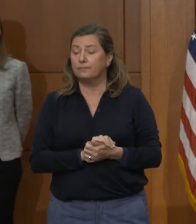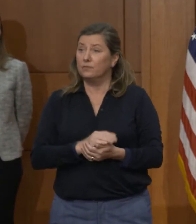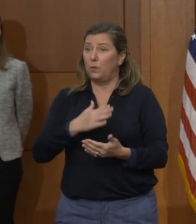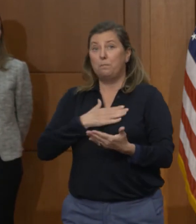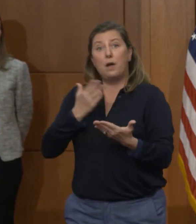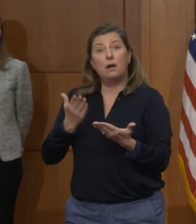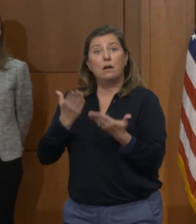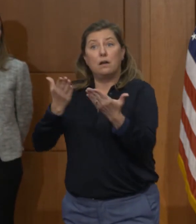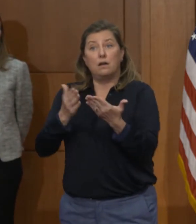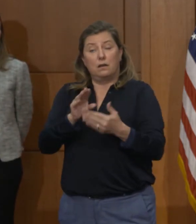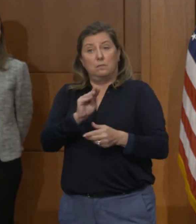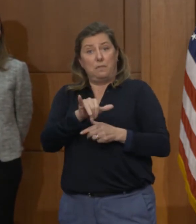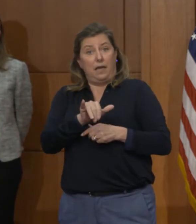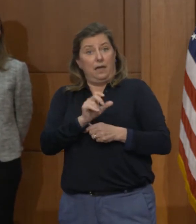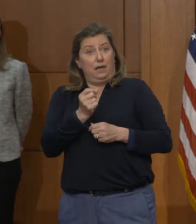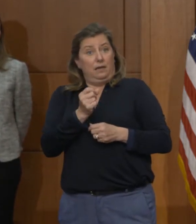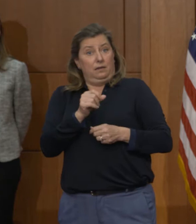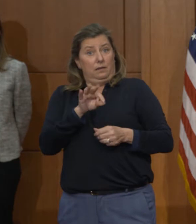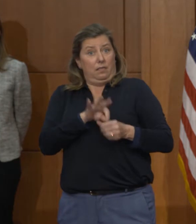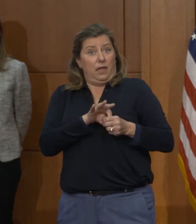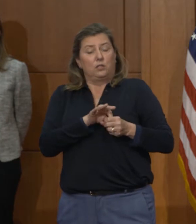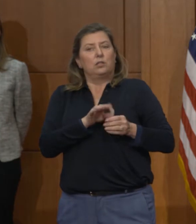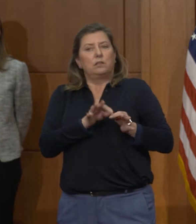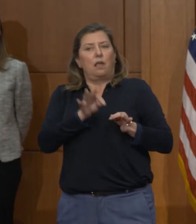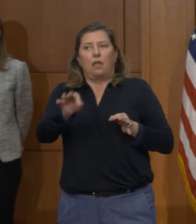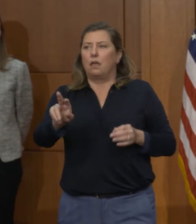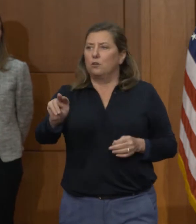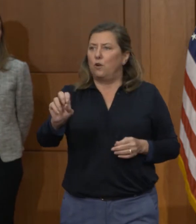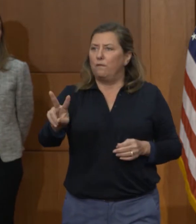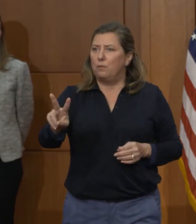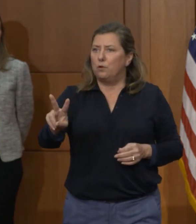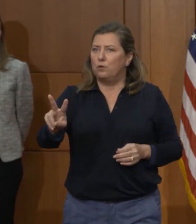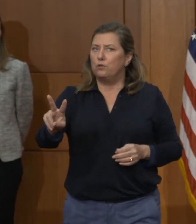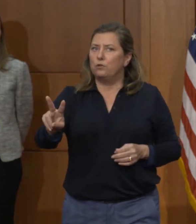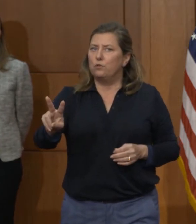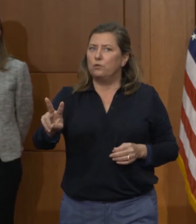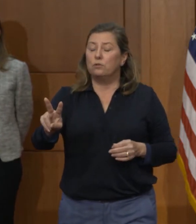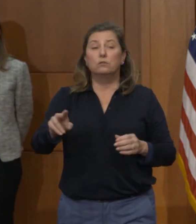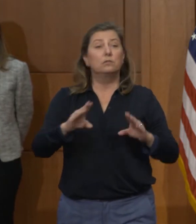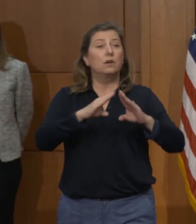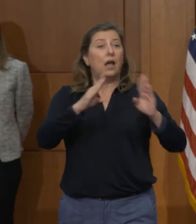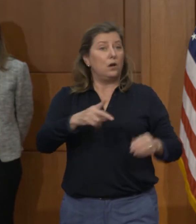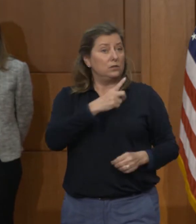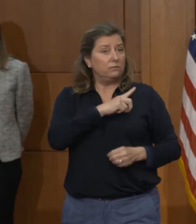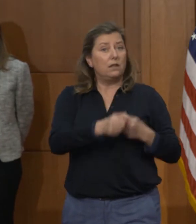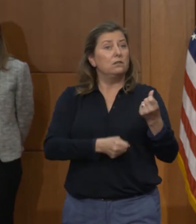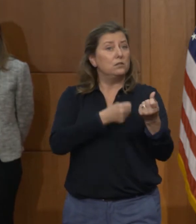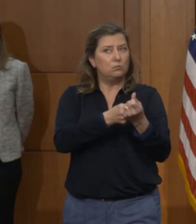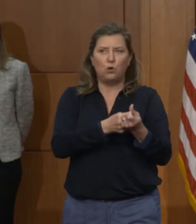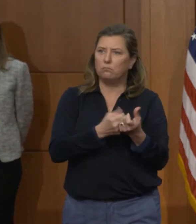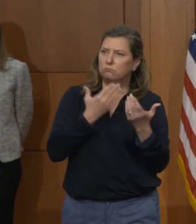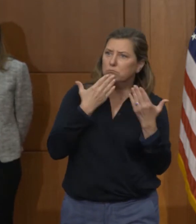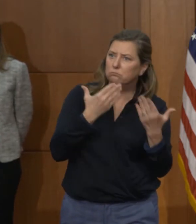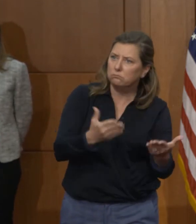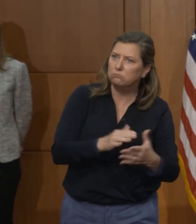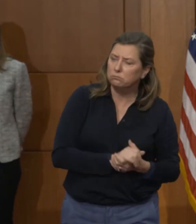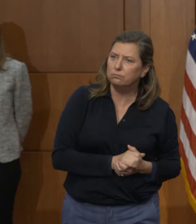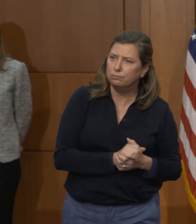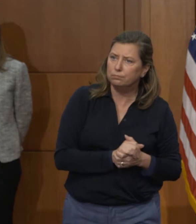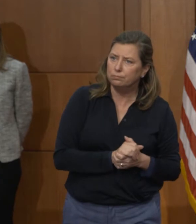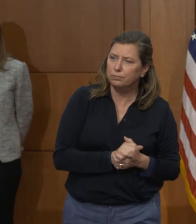moving the May elections to November. I'm grateful to the House of Delegates for supporting that. I am